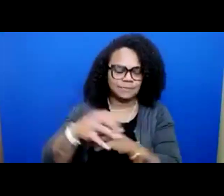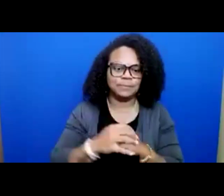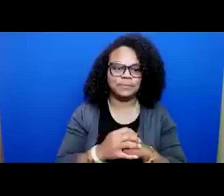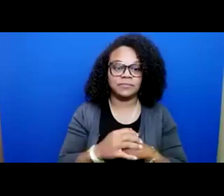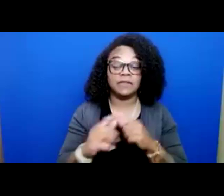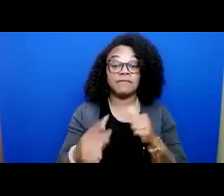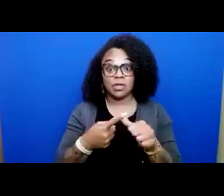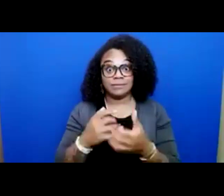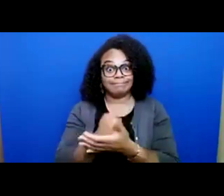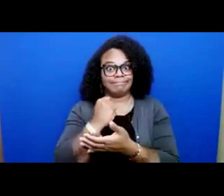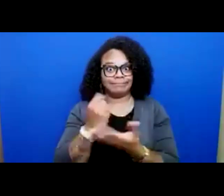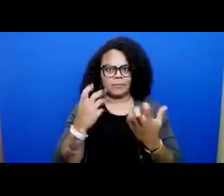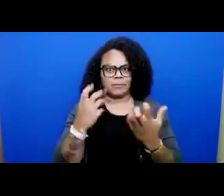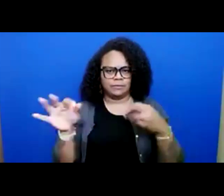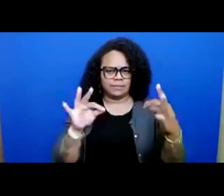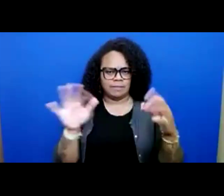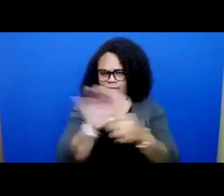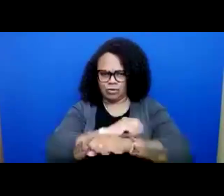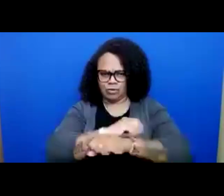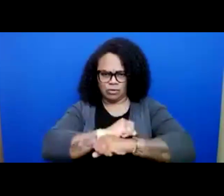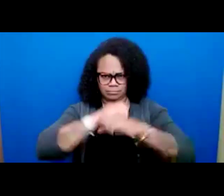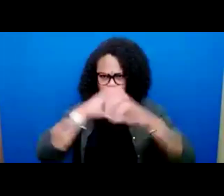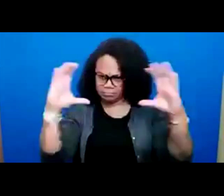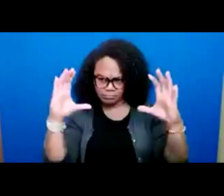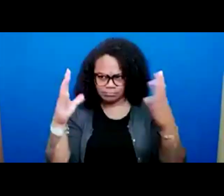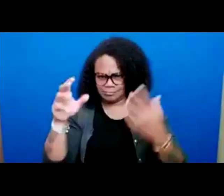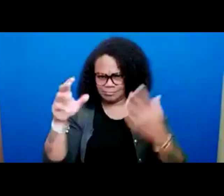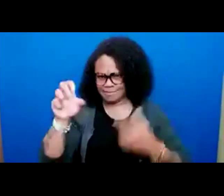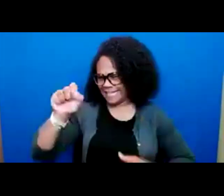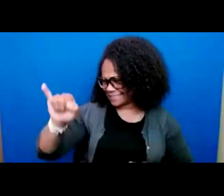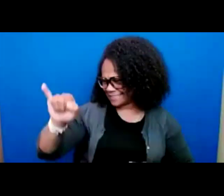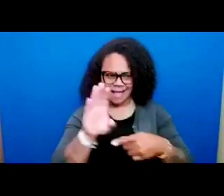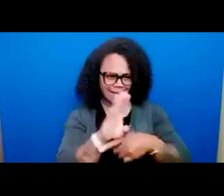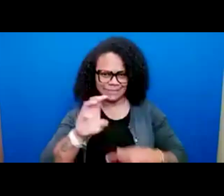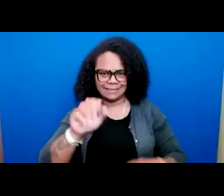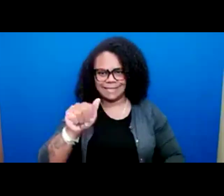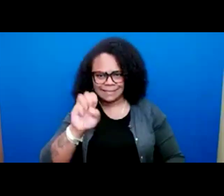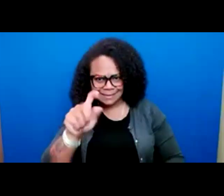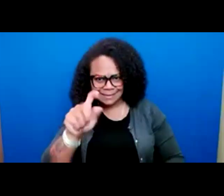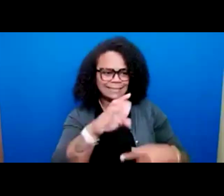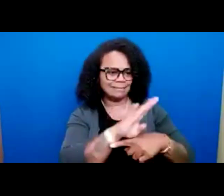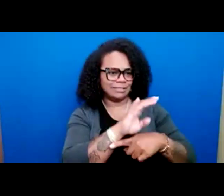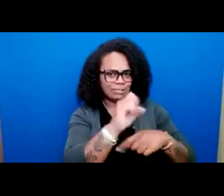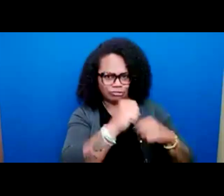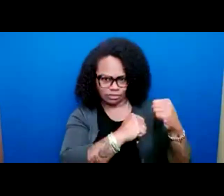to just sort of give you the full picture of SSI and business assets and business structures.